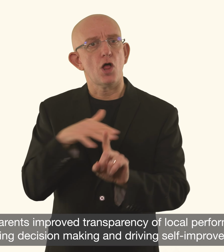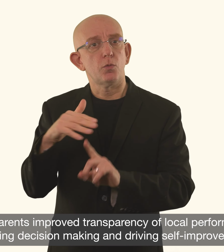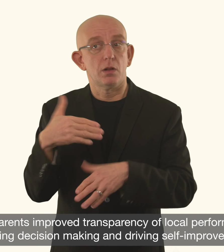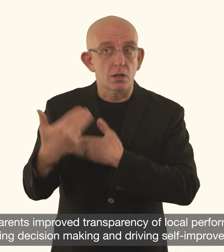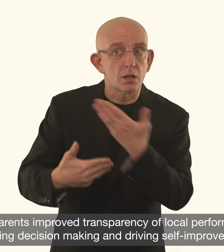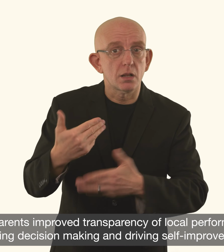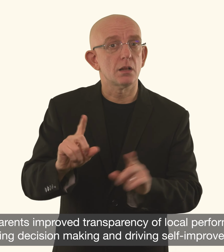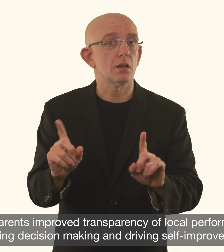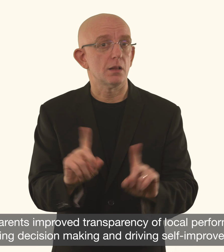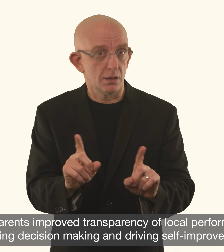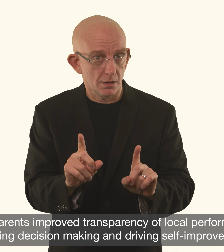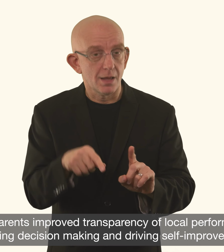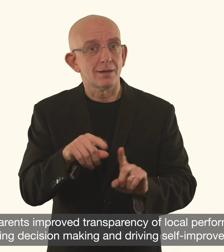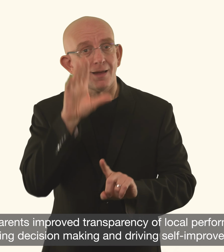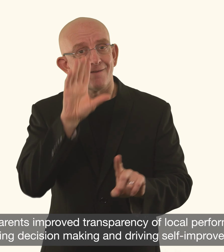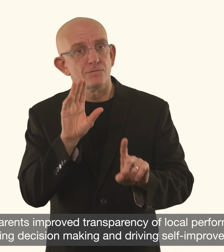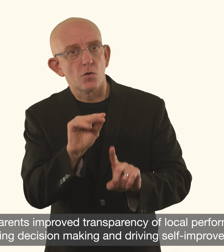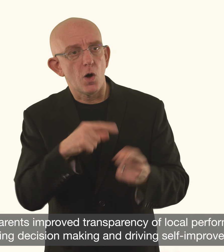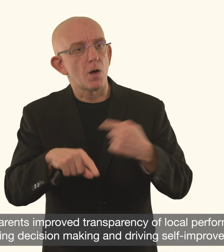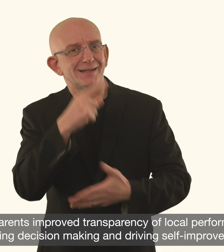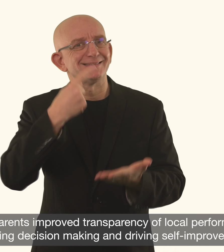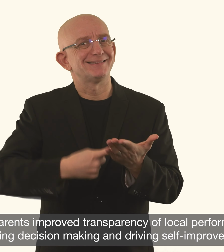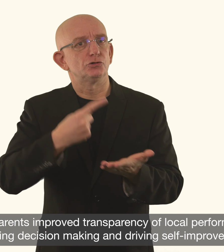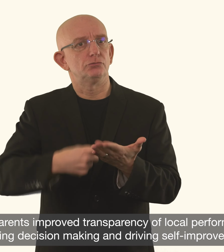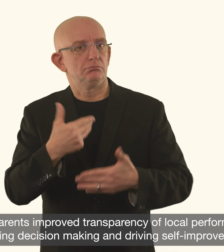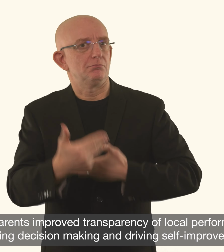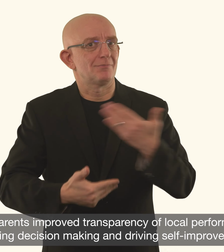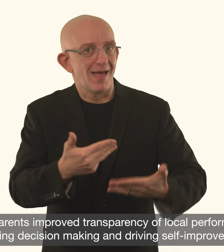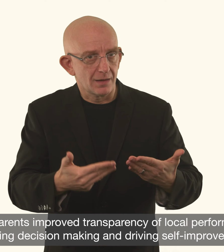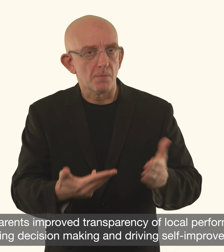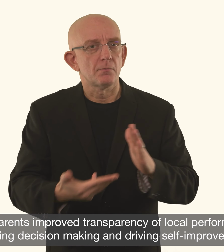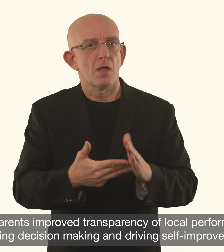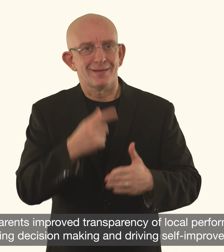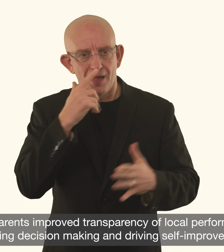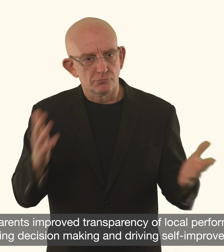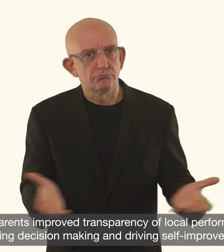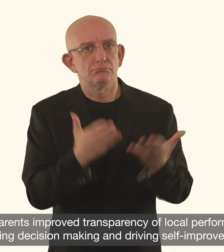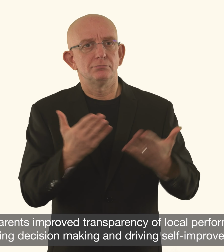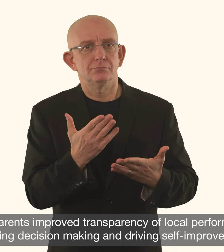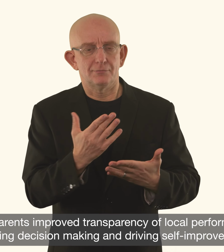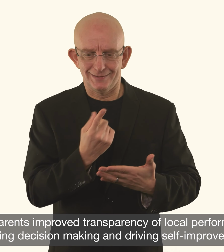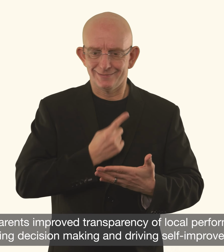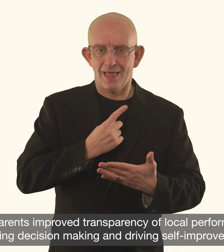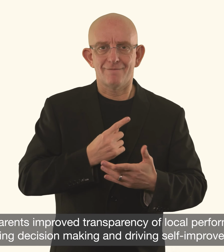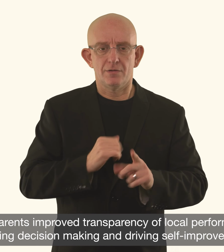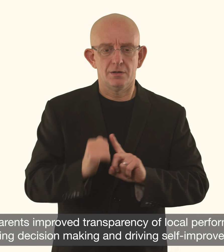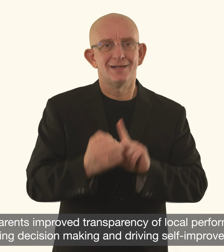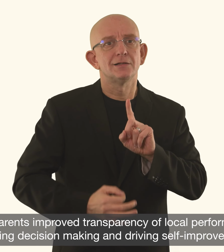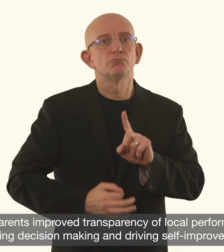informing decision-making and driving self